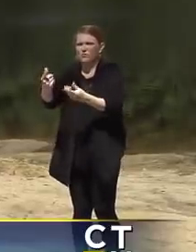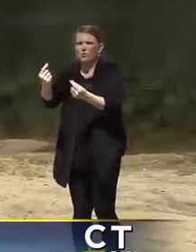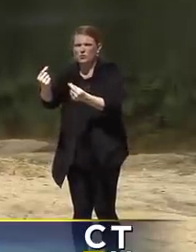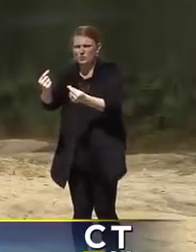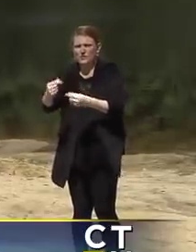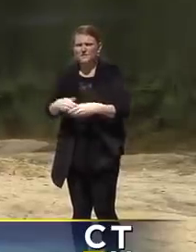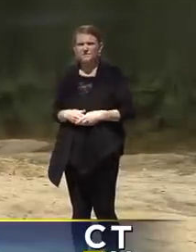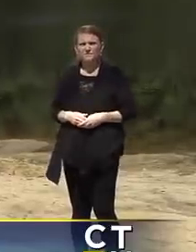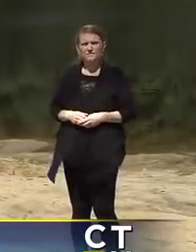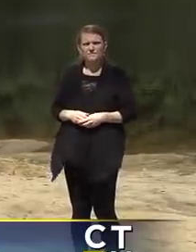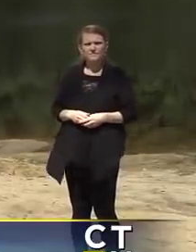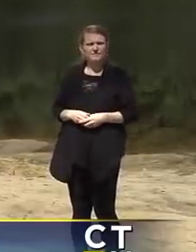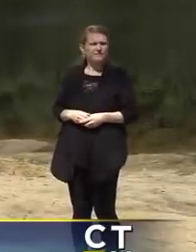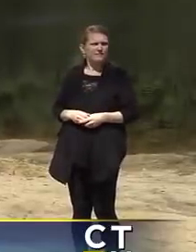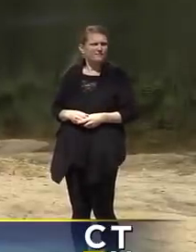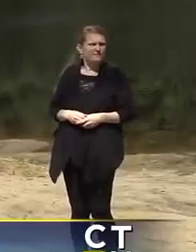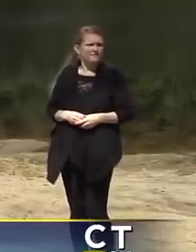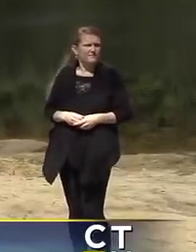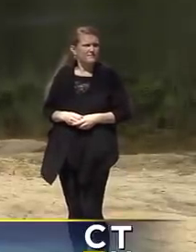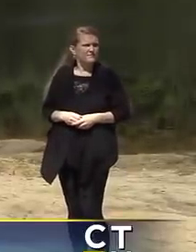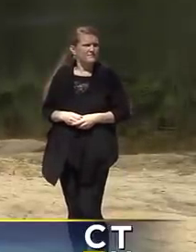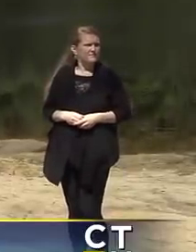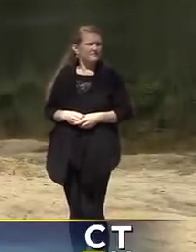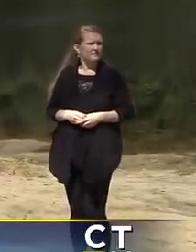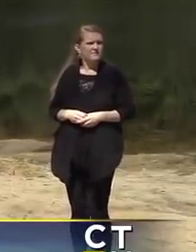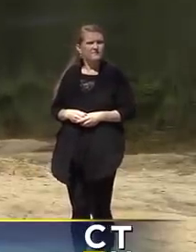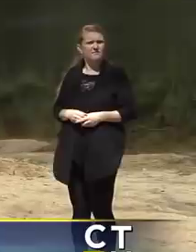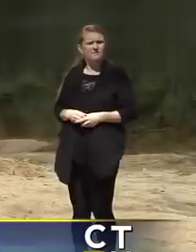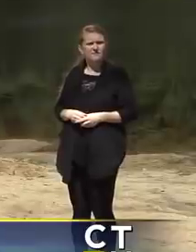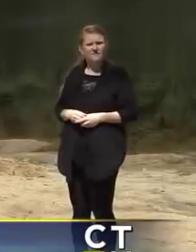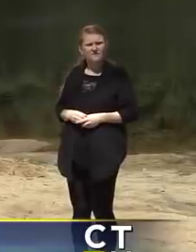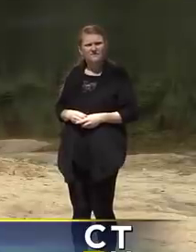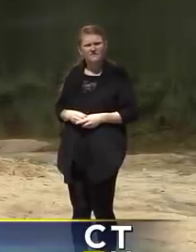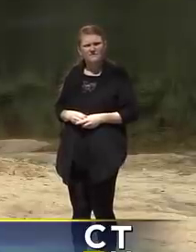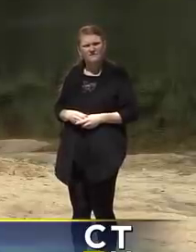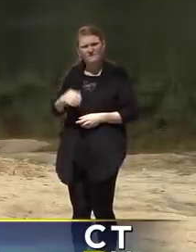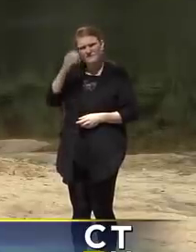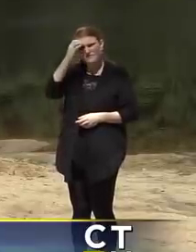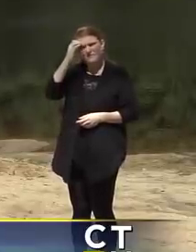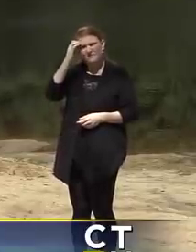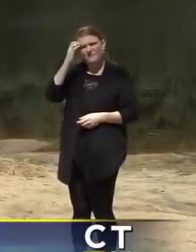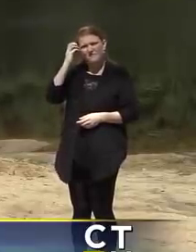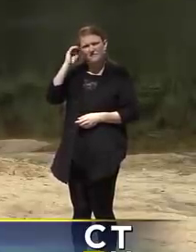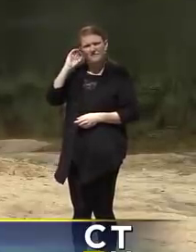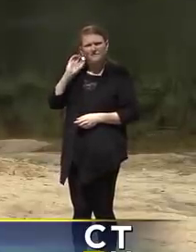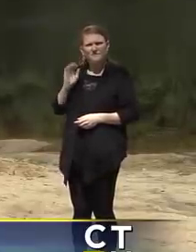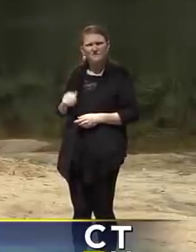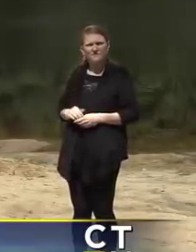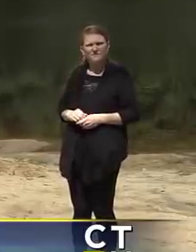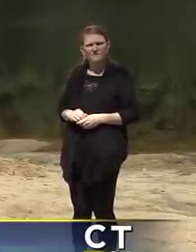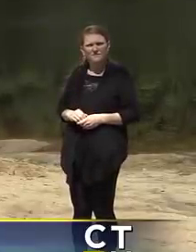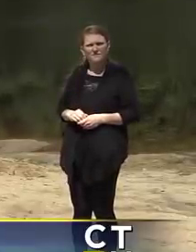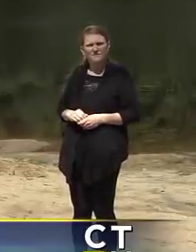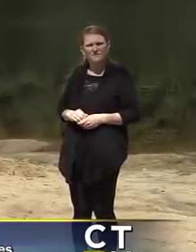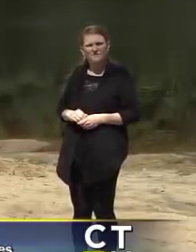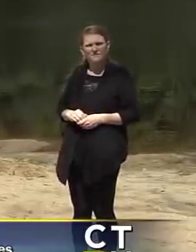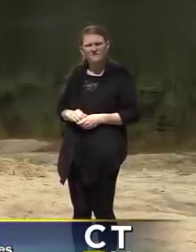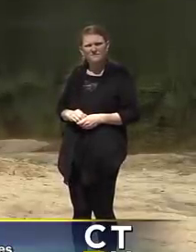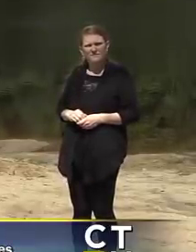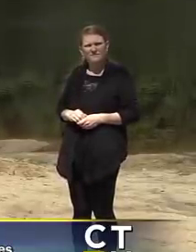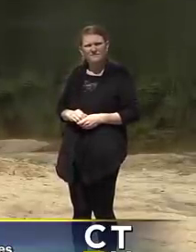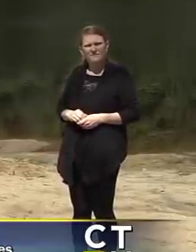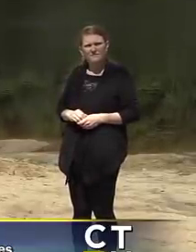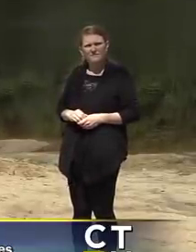to members of Connecticut's restaurant community, many of whom are telling me that outdoor dining is potentially little more than window dressing, and then in order to